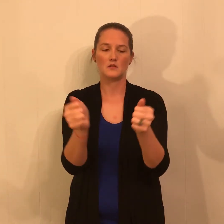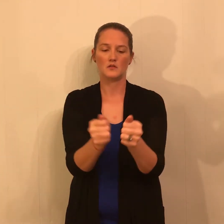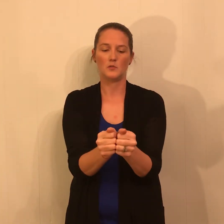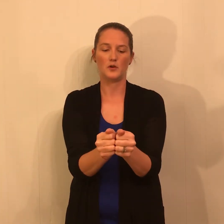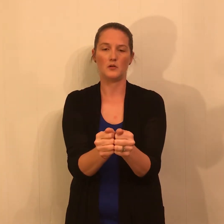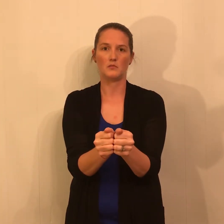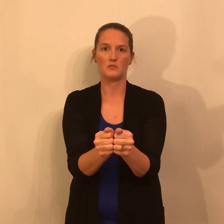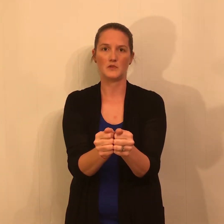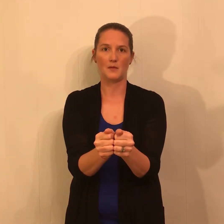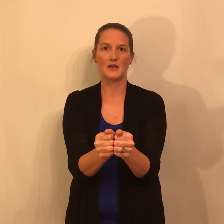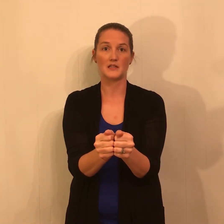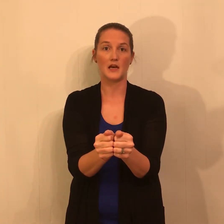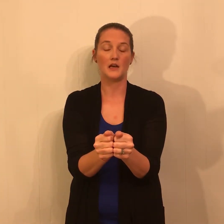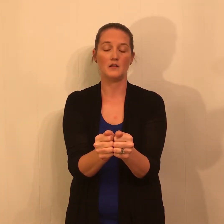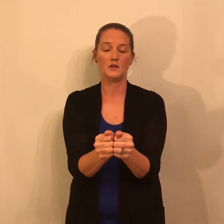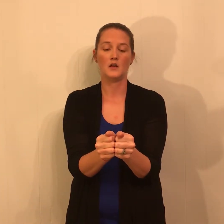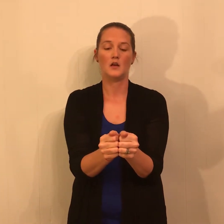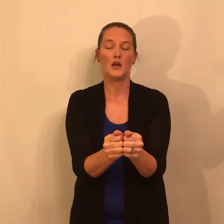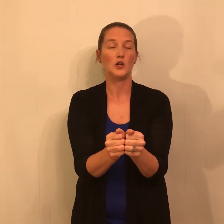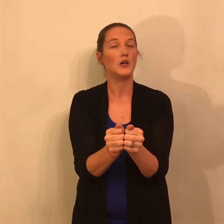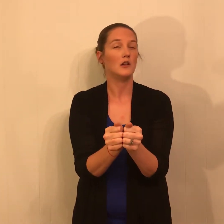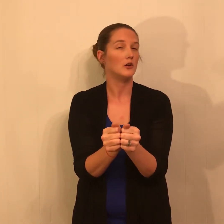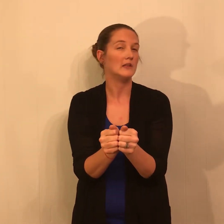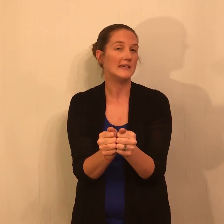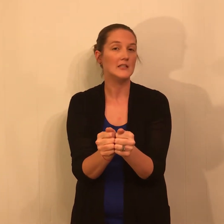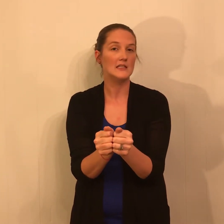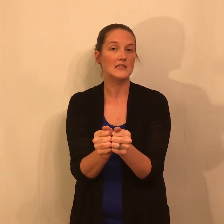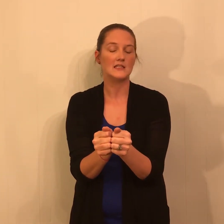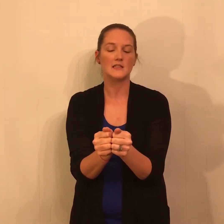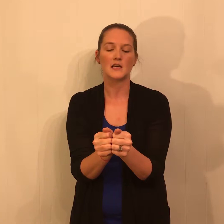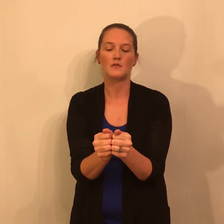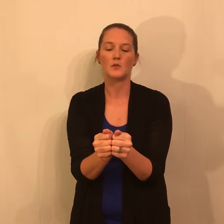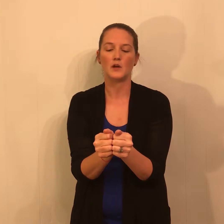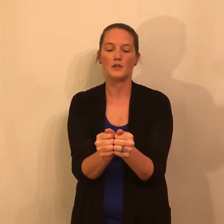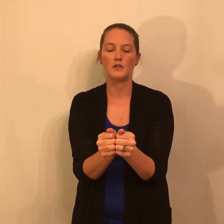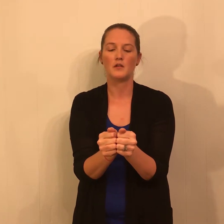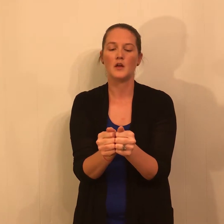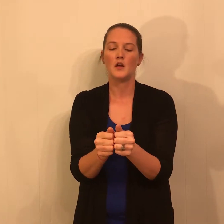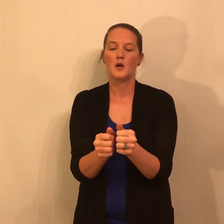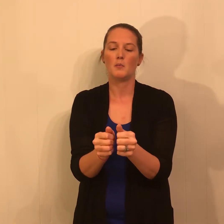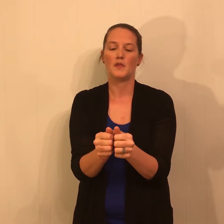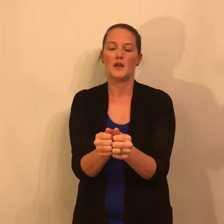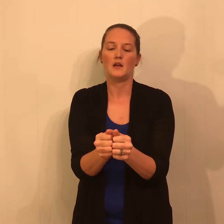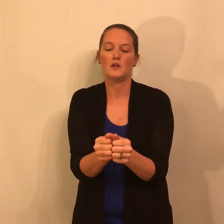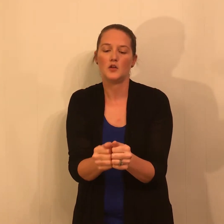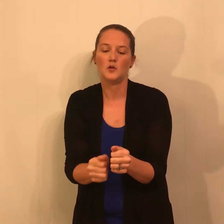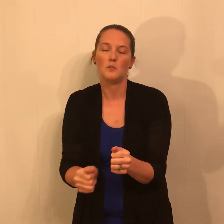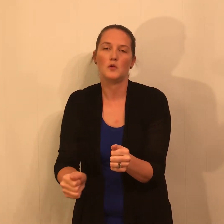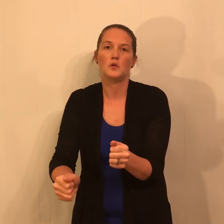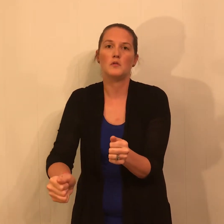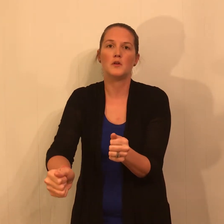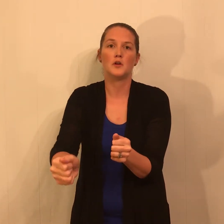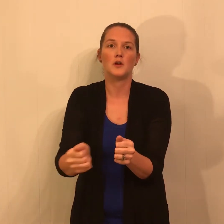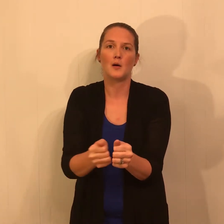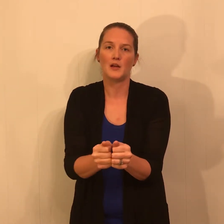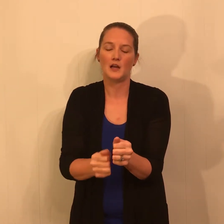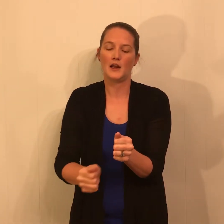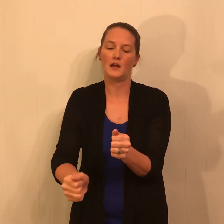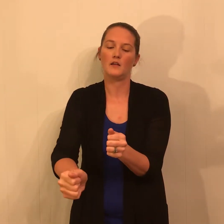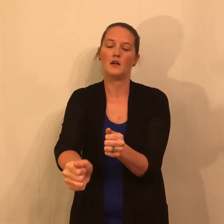You put them side by side. And you're going to learn later that this is a sign for with. but then you move your dominant hand